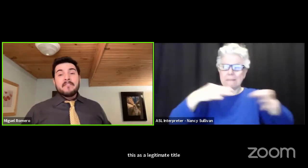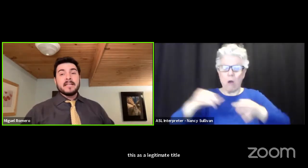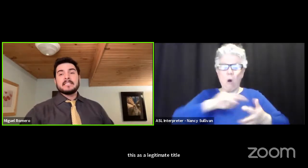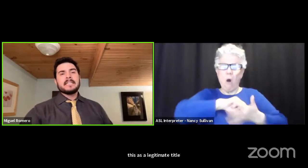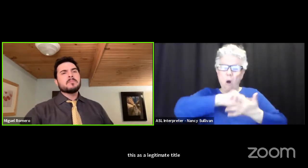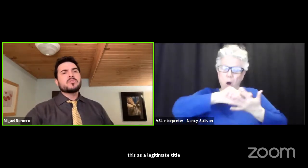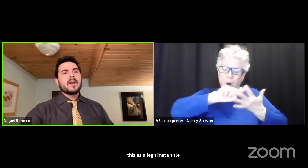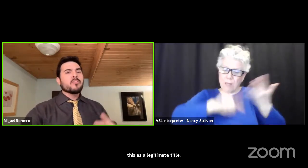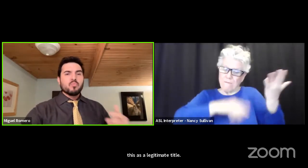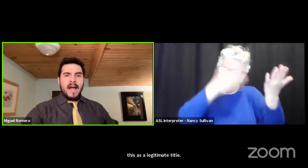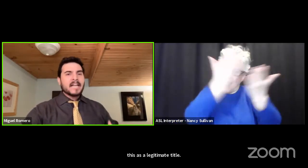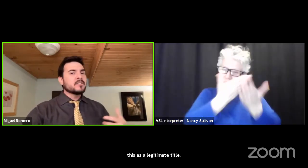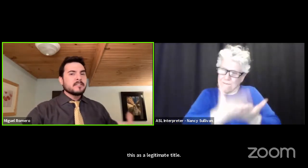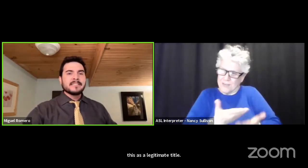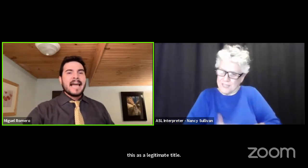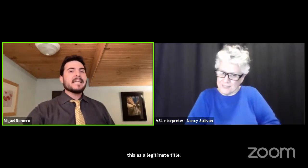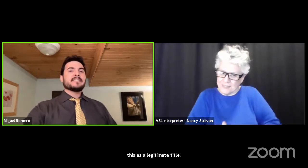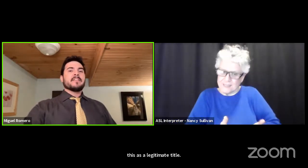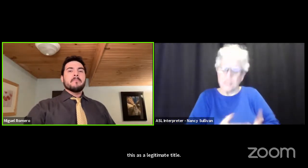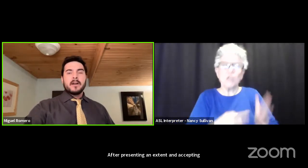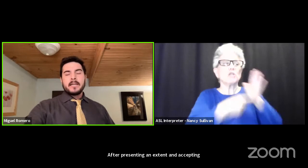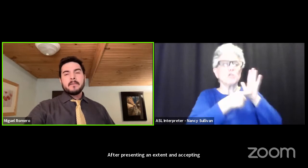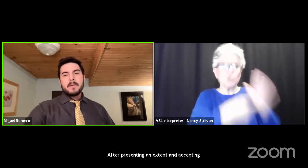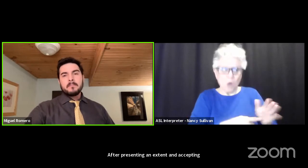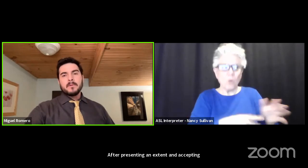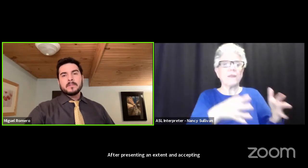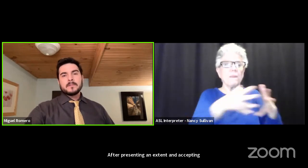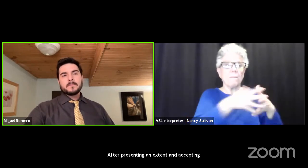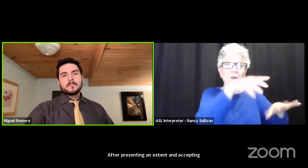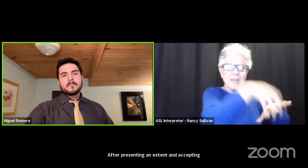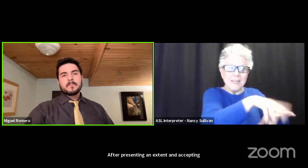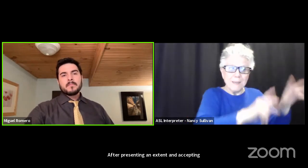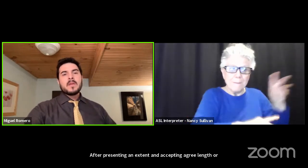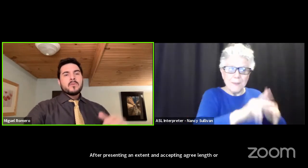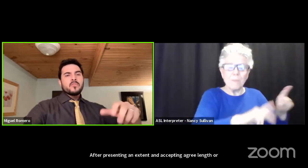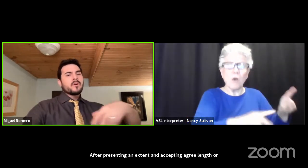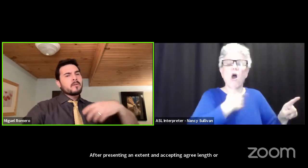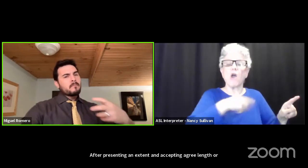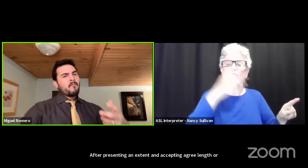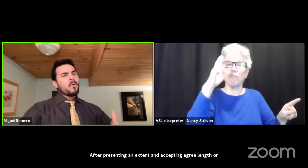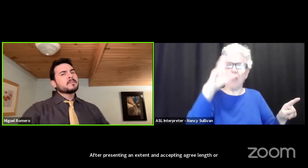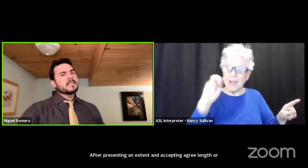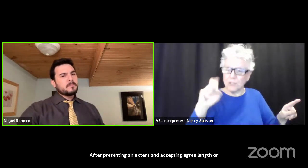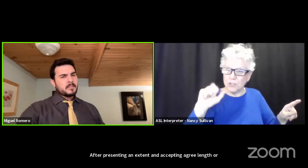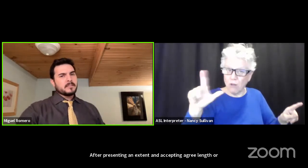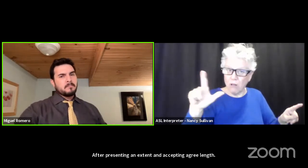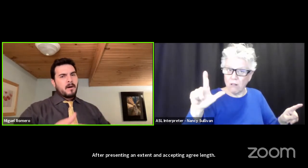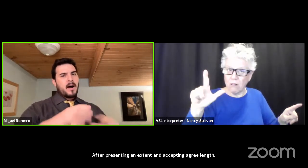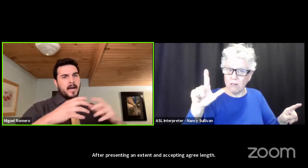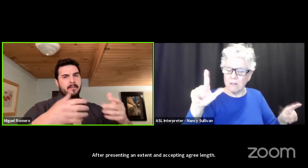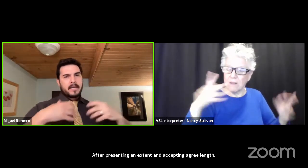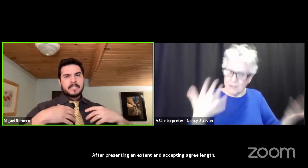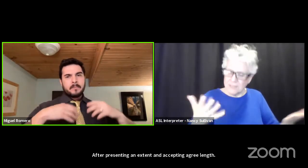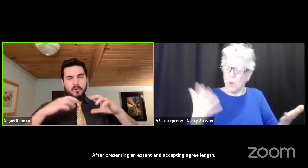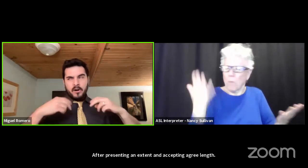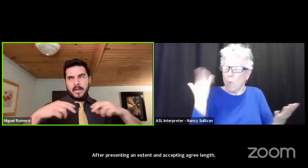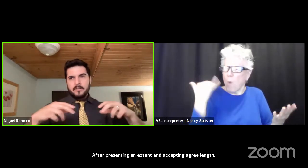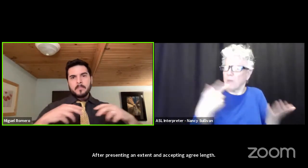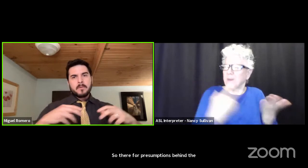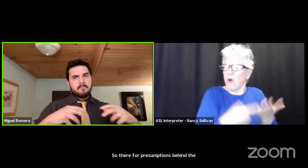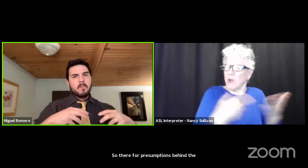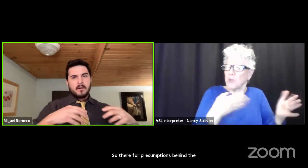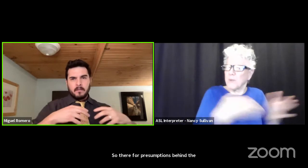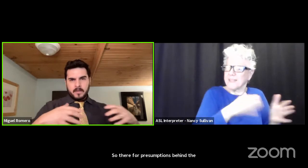hard evidence demonstrating the rational status of the Amerindian peoples. So there are four presumptions behind the